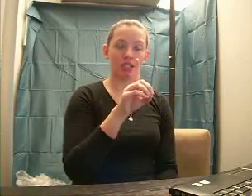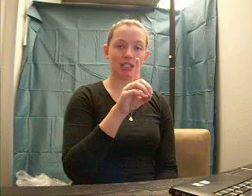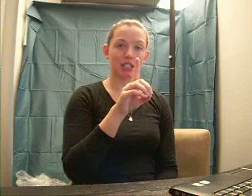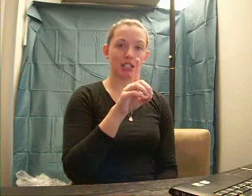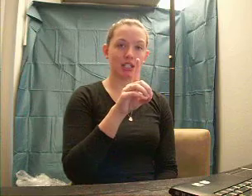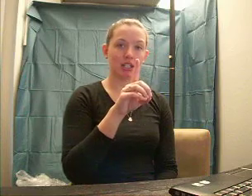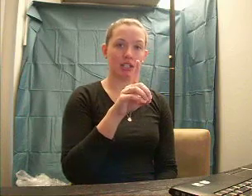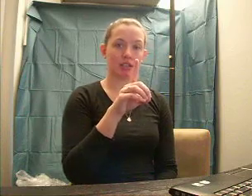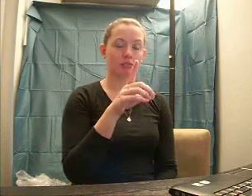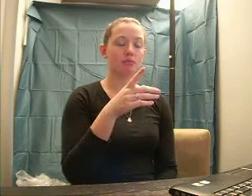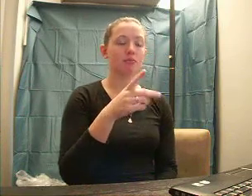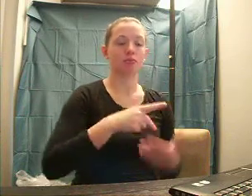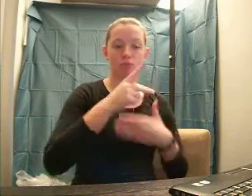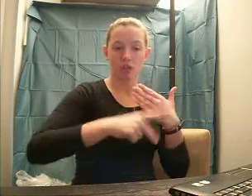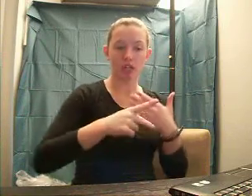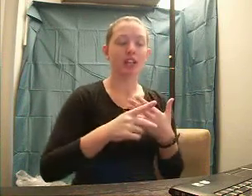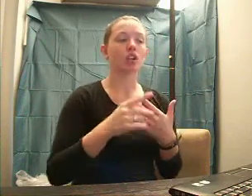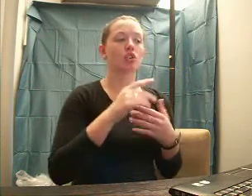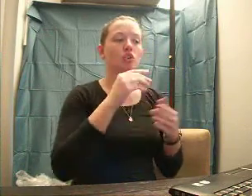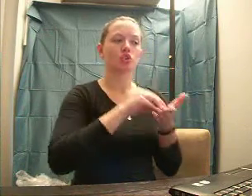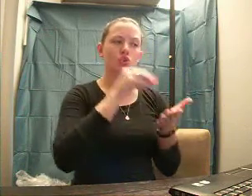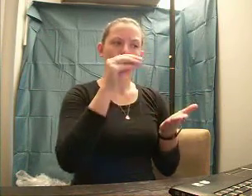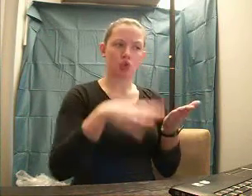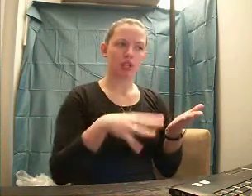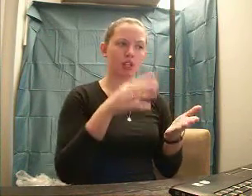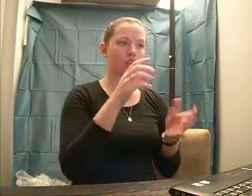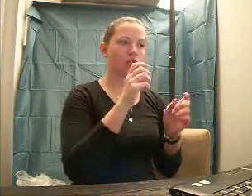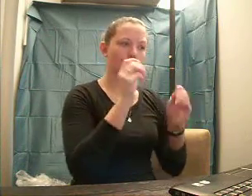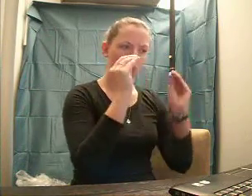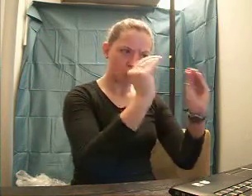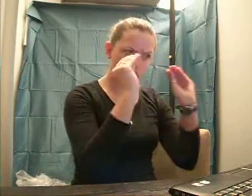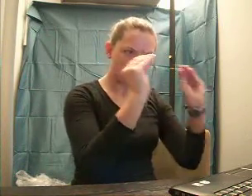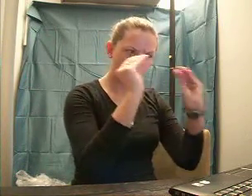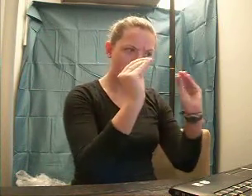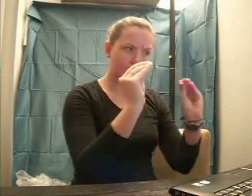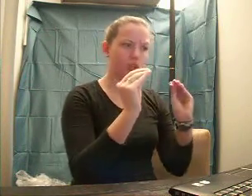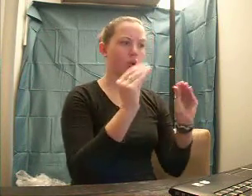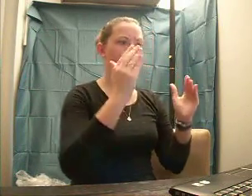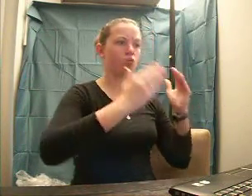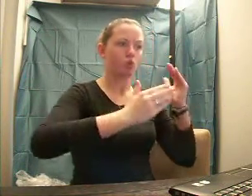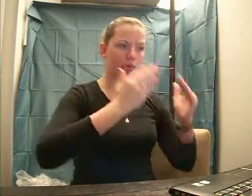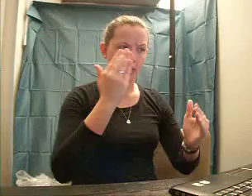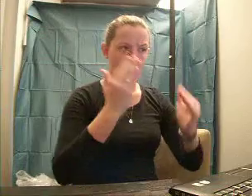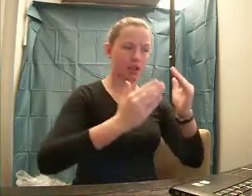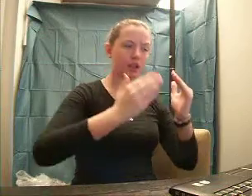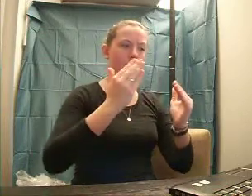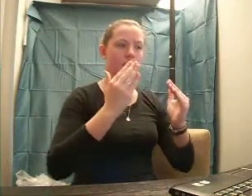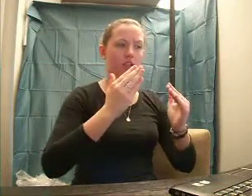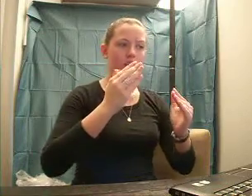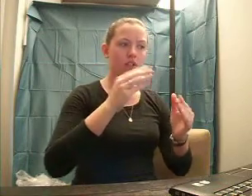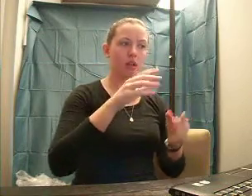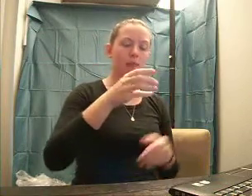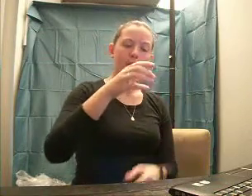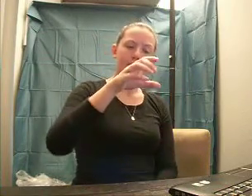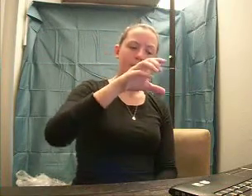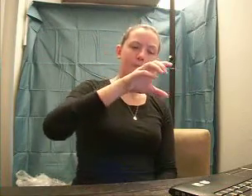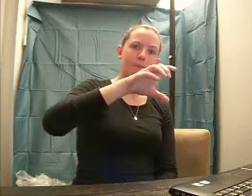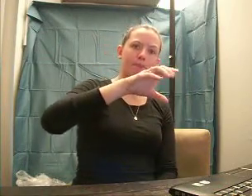students train this robot to pour this water into a glass. It's a hard problem because the water sloshes about, but it can do it. But it doesn't do it